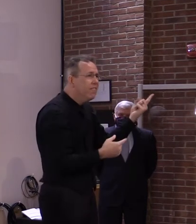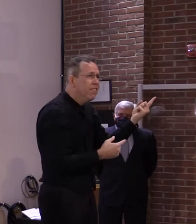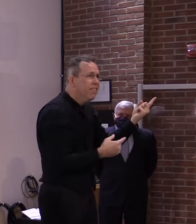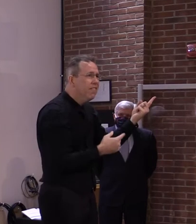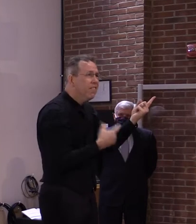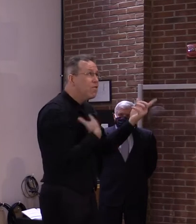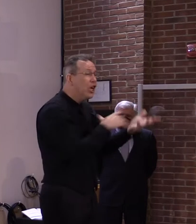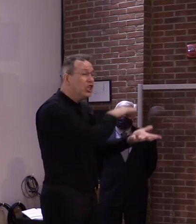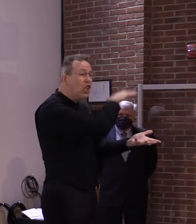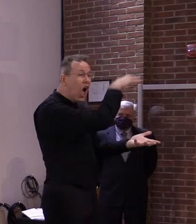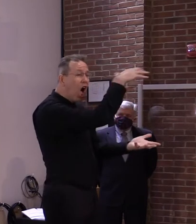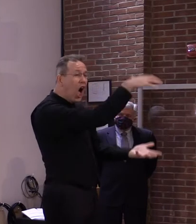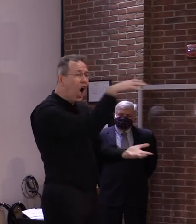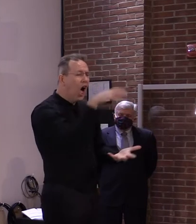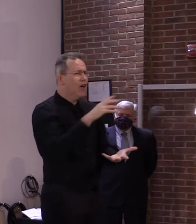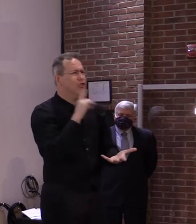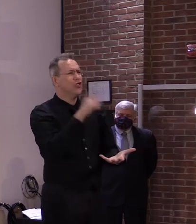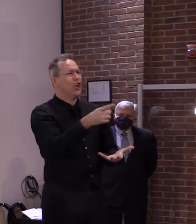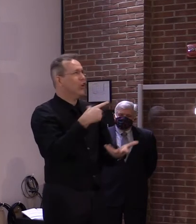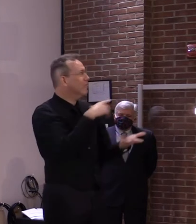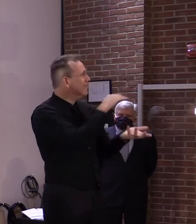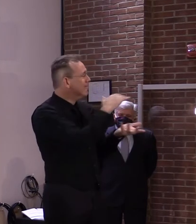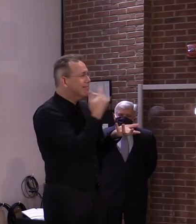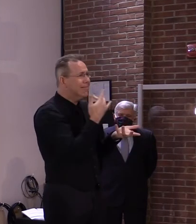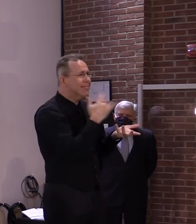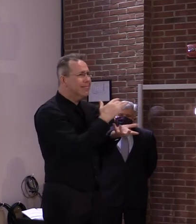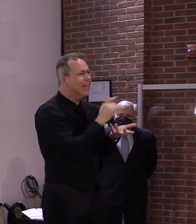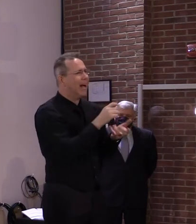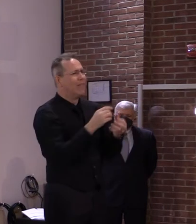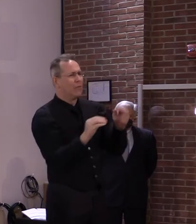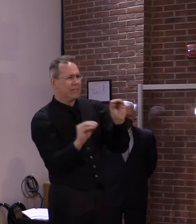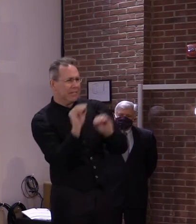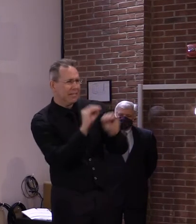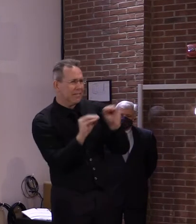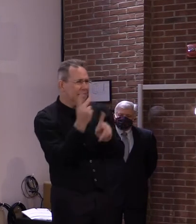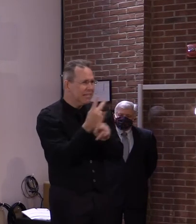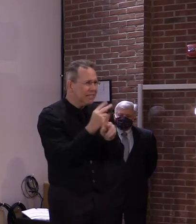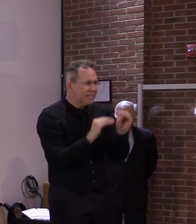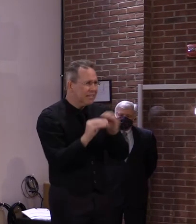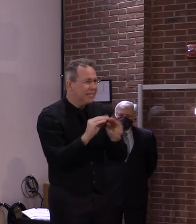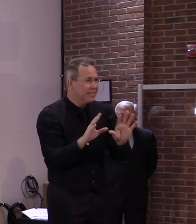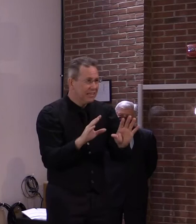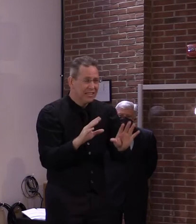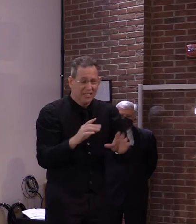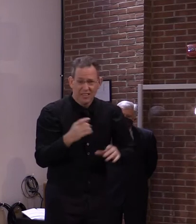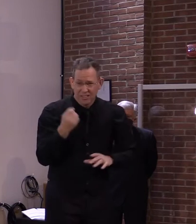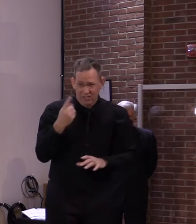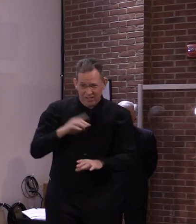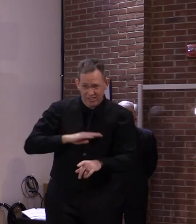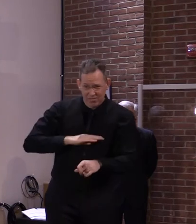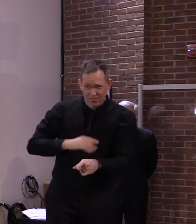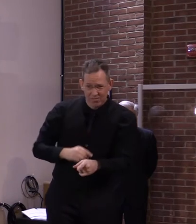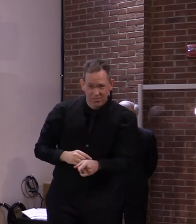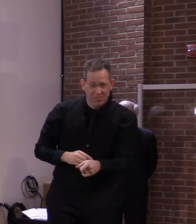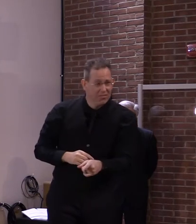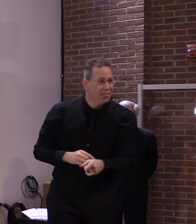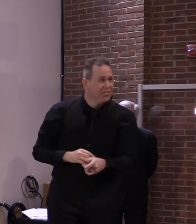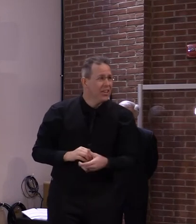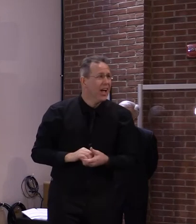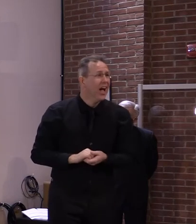can you bring something back to your doctor now um well not right away i hope